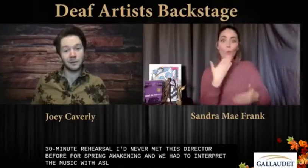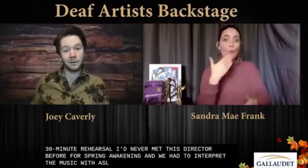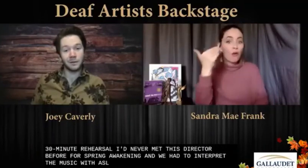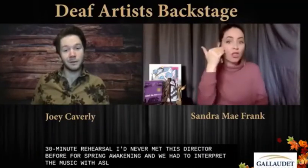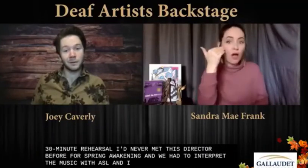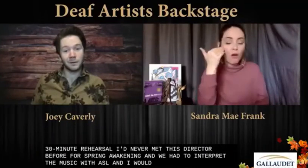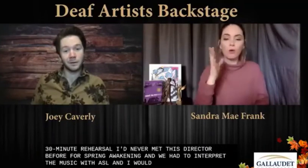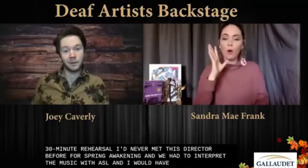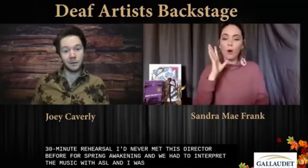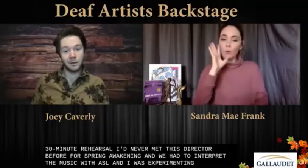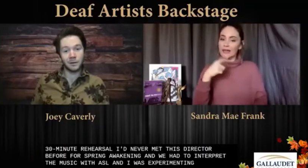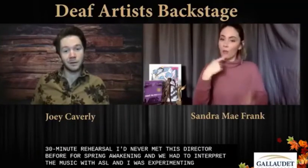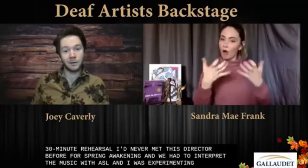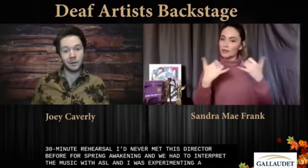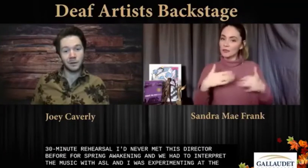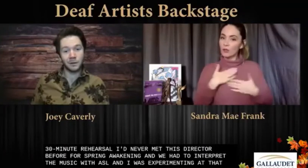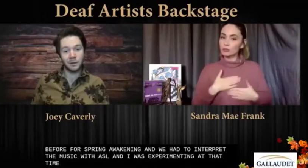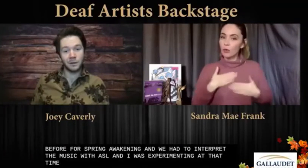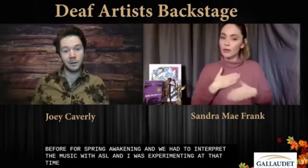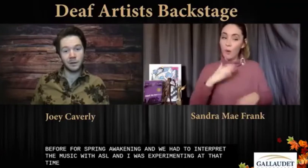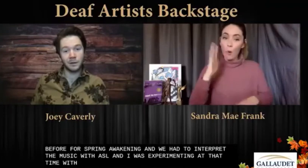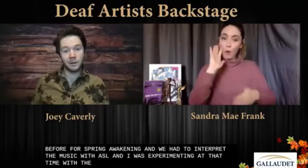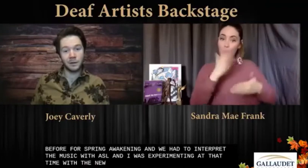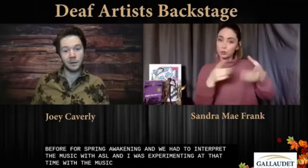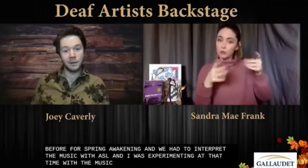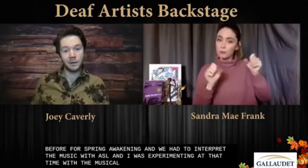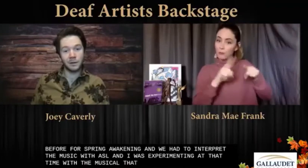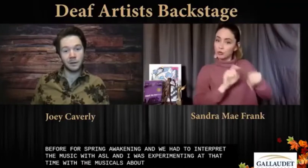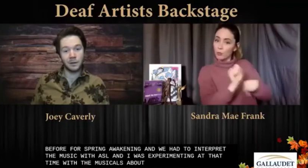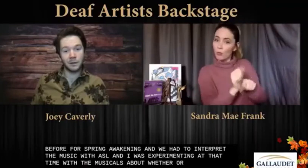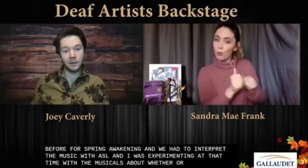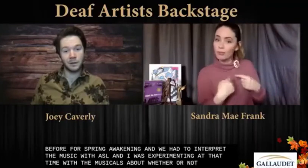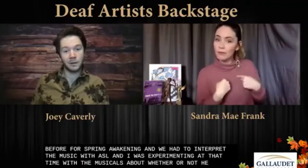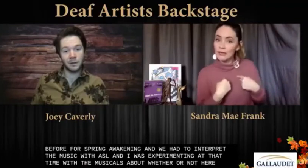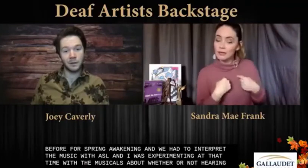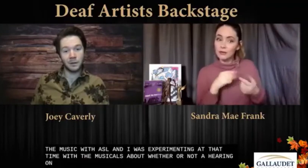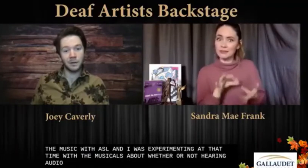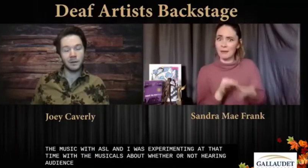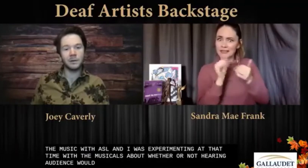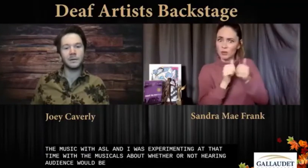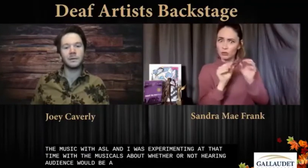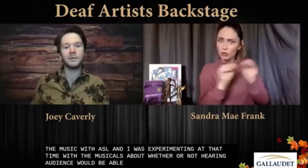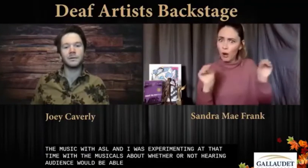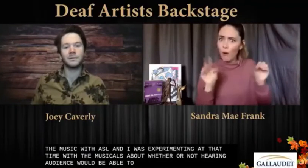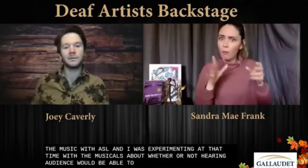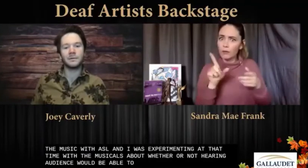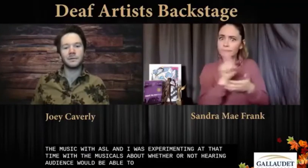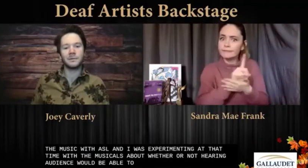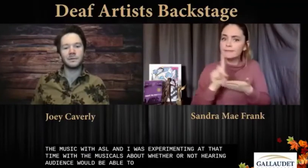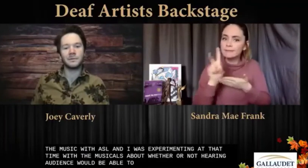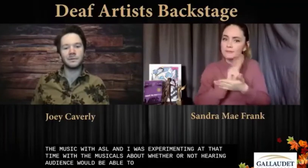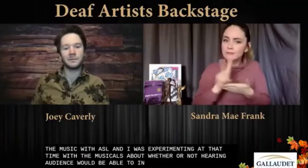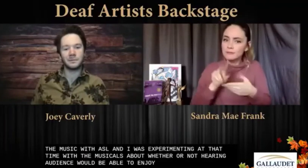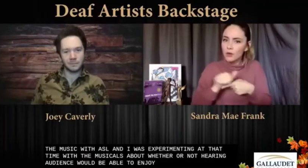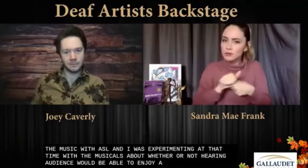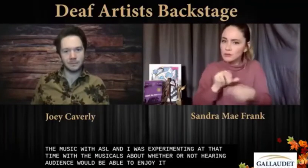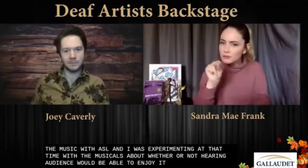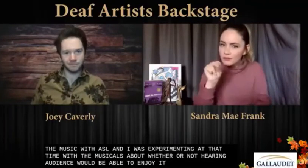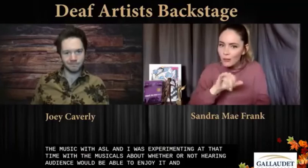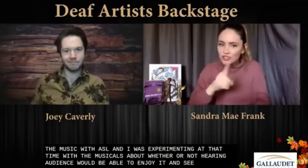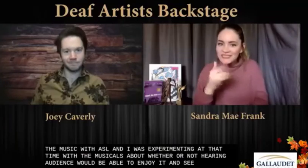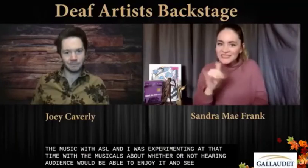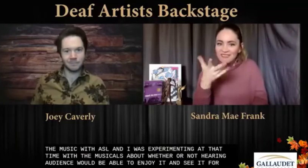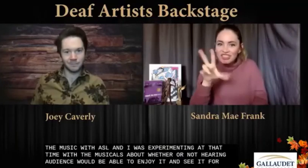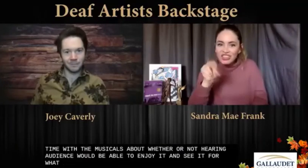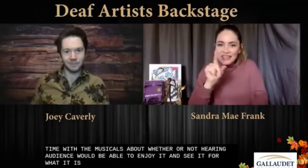and i was experimenting at that time with the musicals about whether or not a hearing audience would be able to enjoy it and